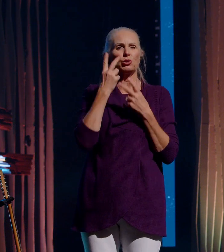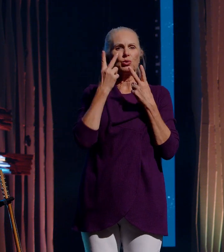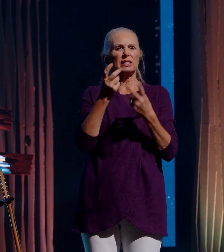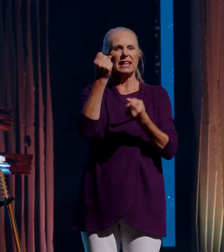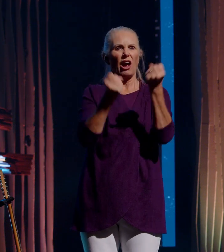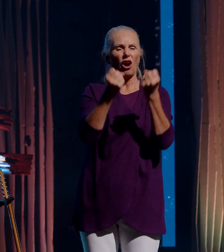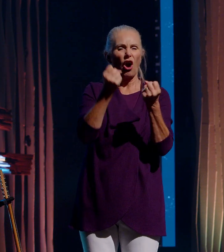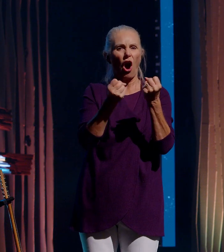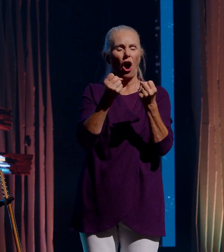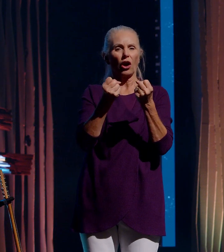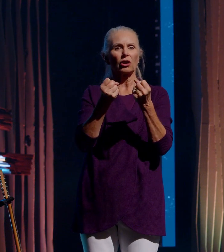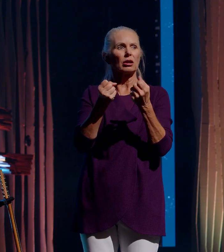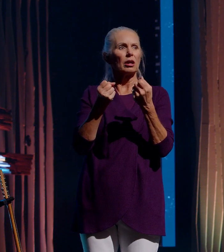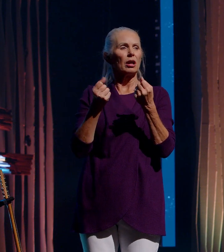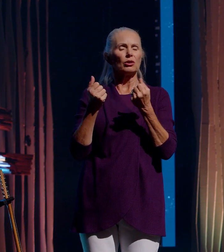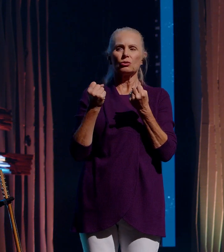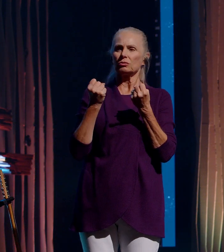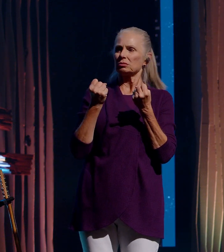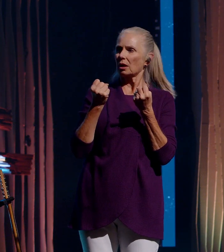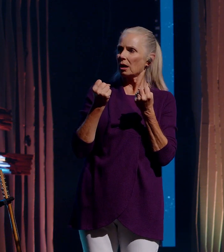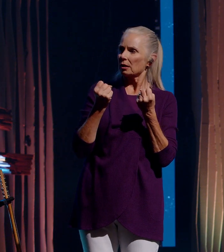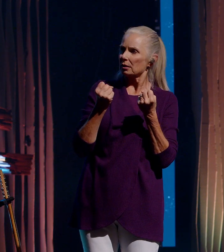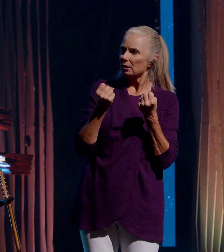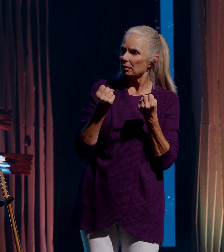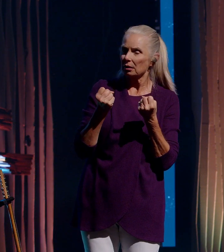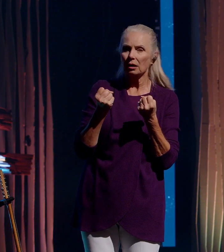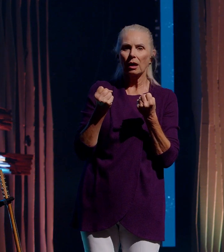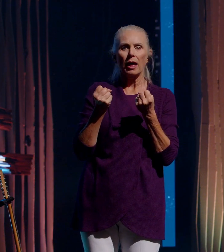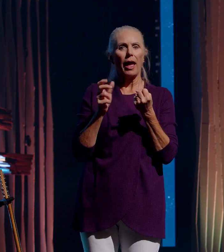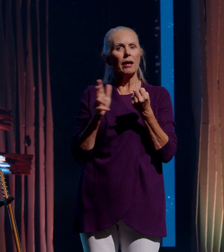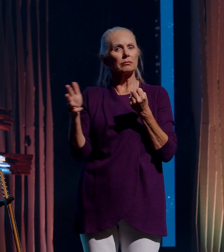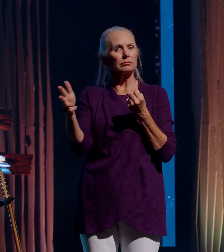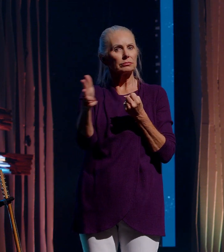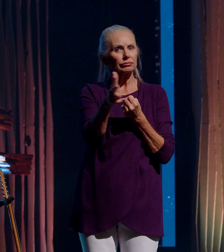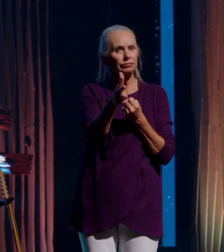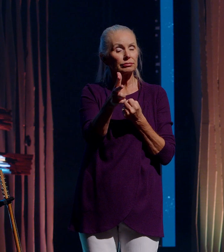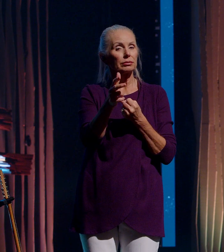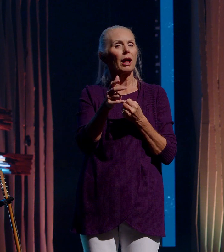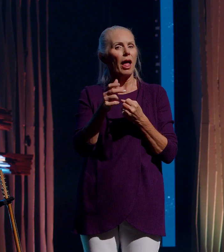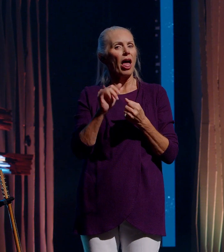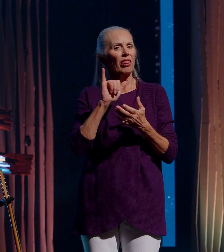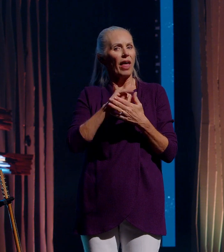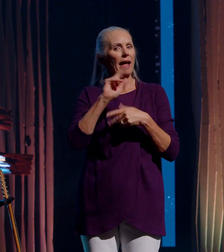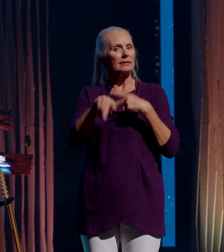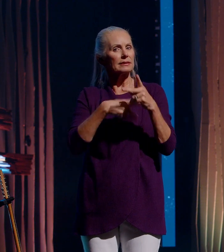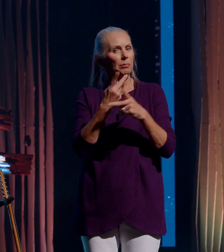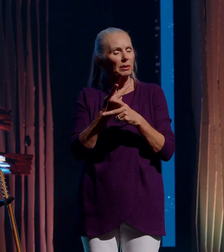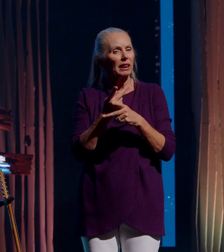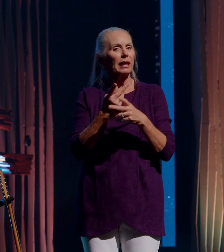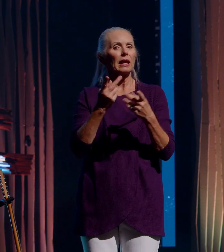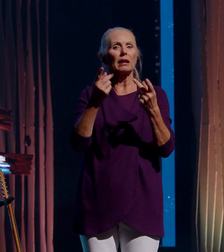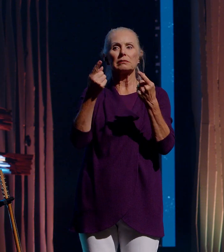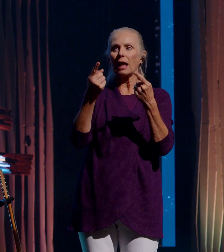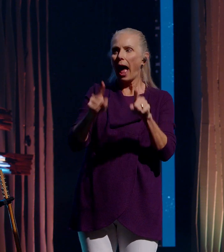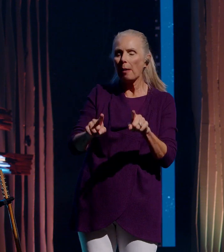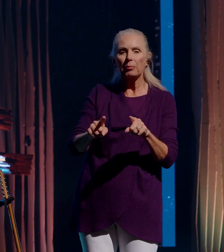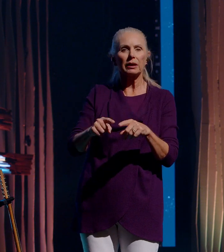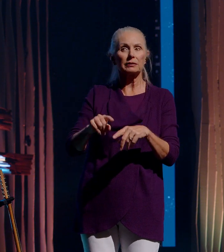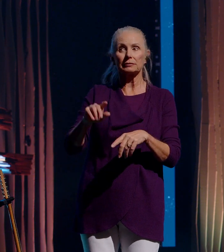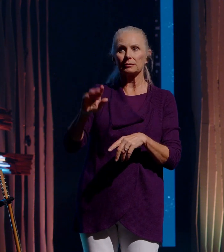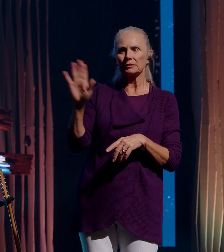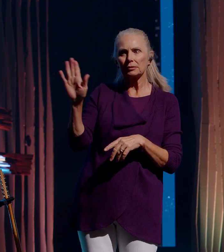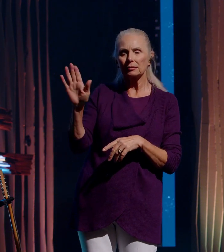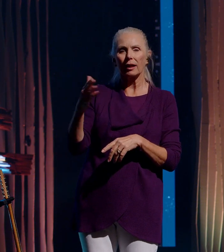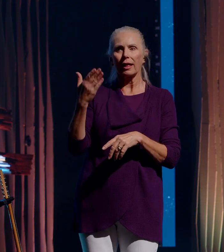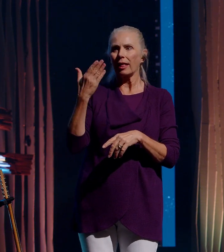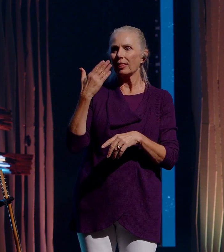Instead of just speeding past, you kind of slow down a little bit and let them through. Again, what typically should happen? They roll down the window, wave, right? Or they wave